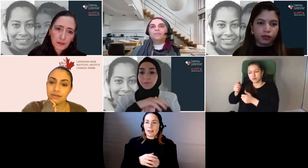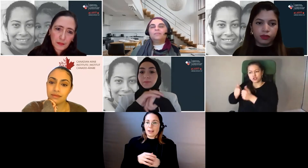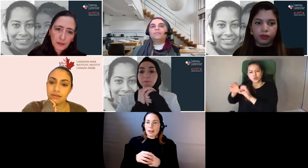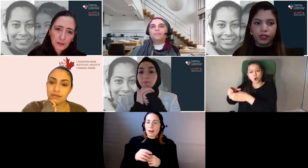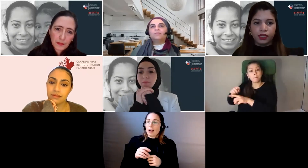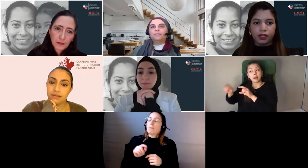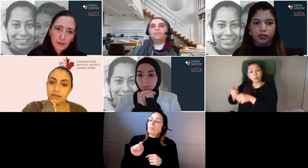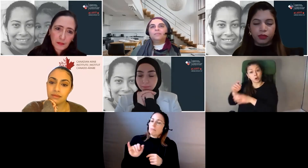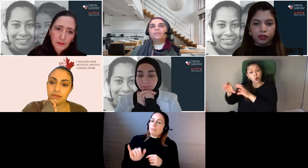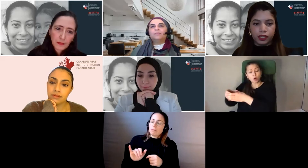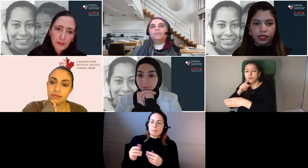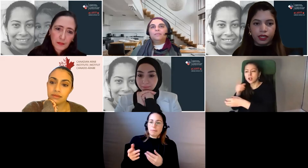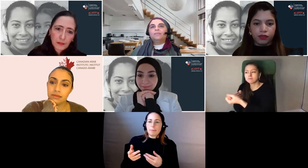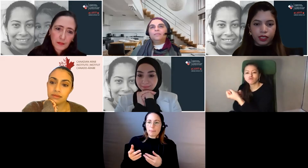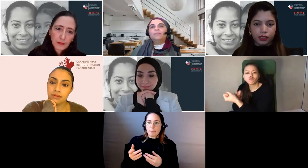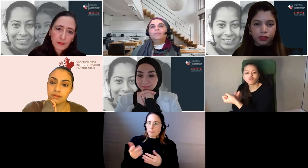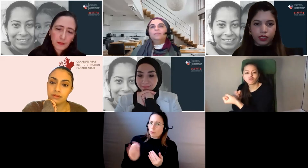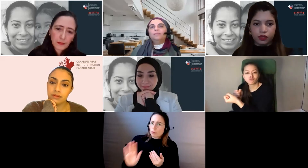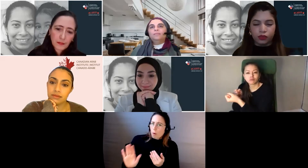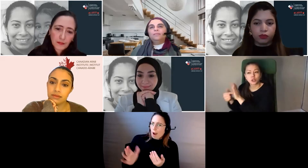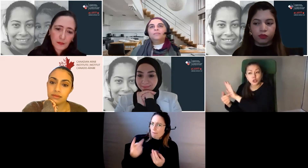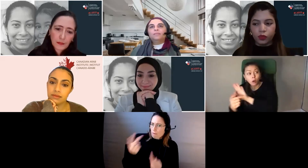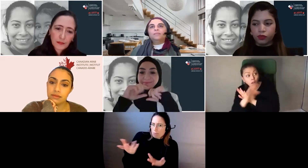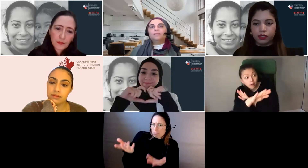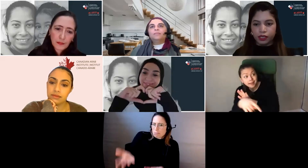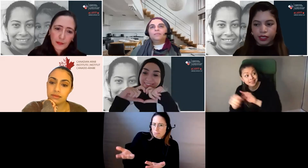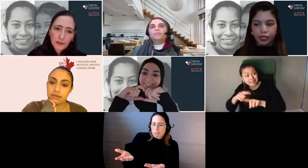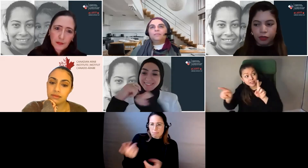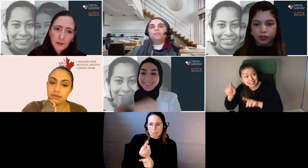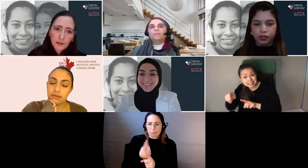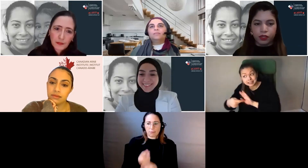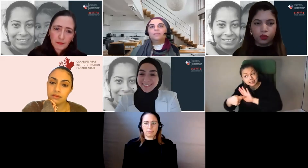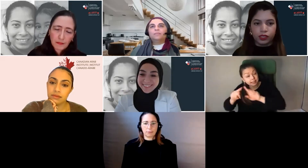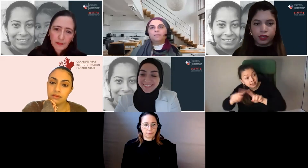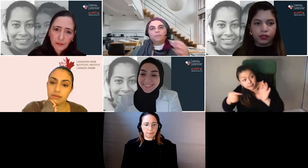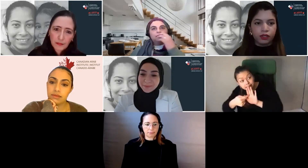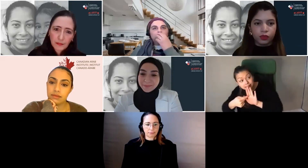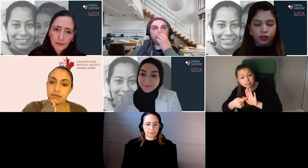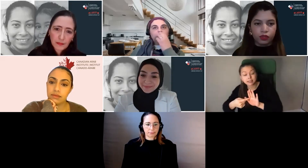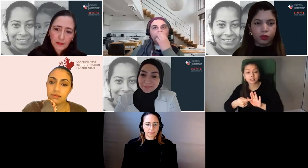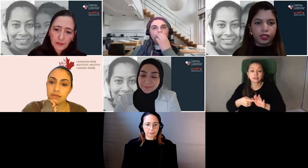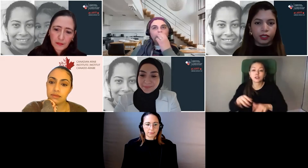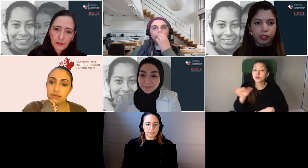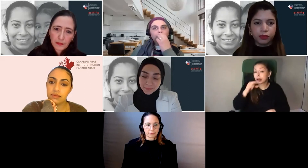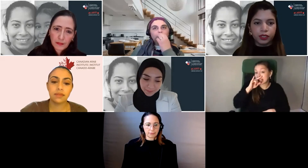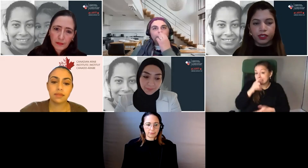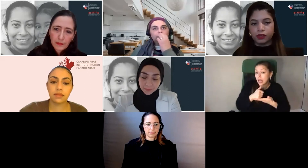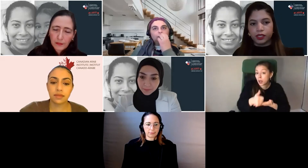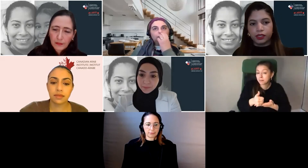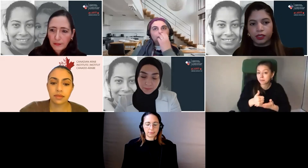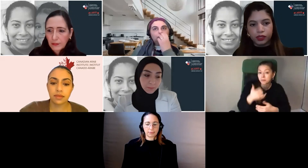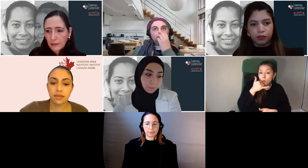has also been looking at that very closely. So when we started the Arabic service, we did focus groups with young people.